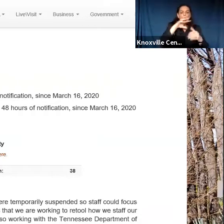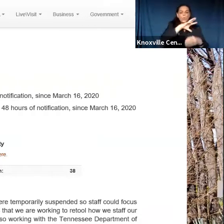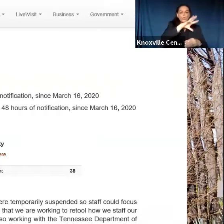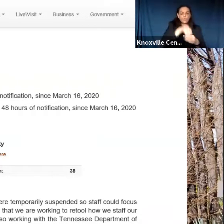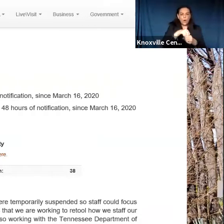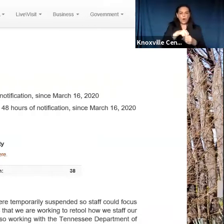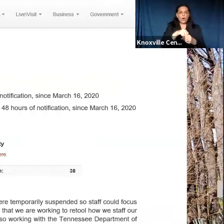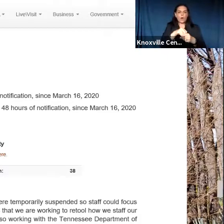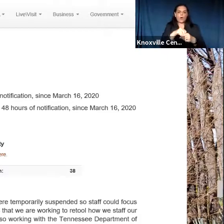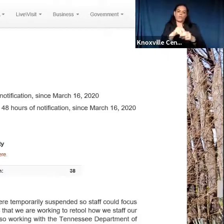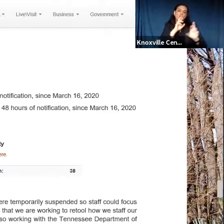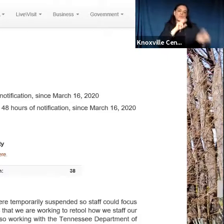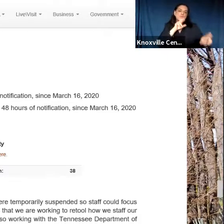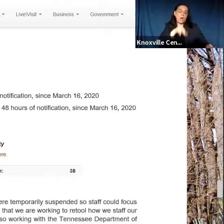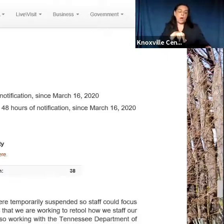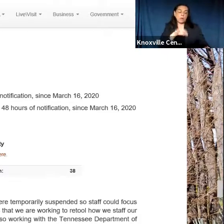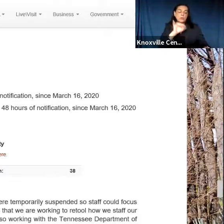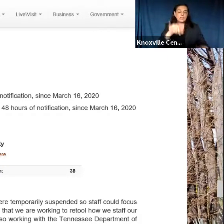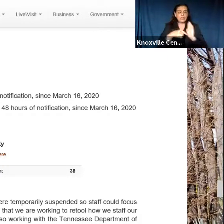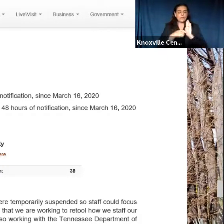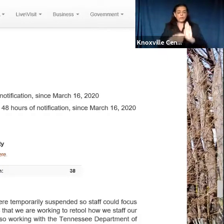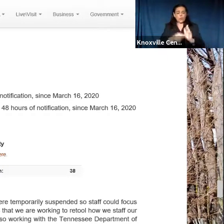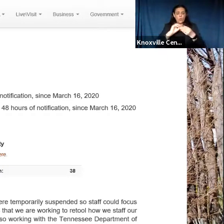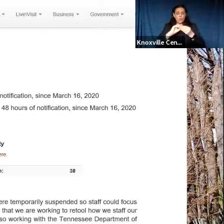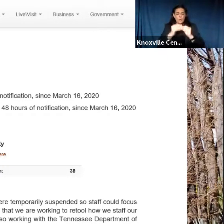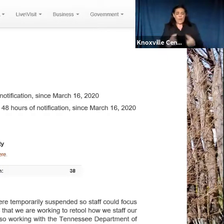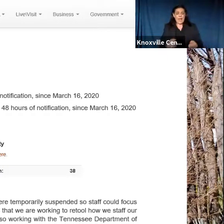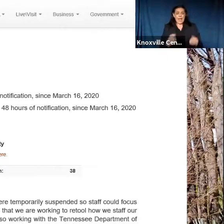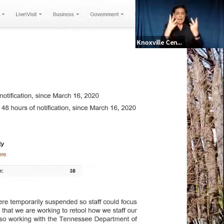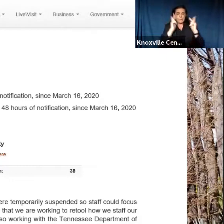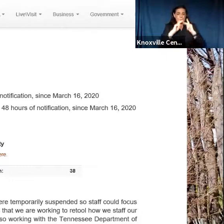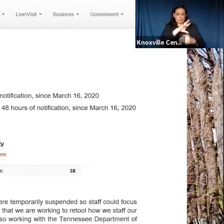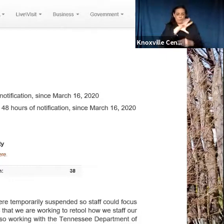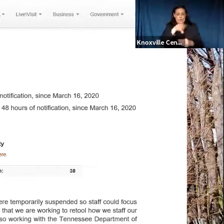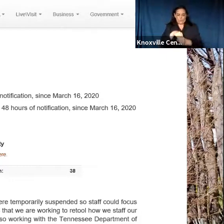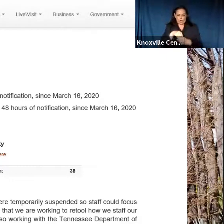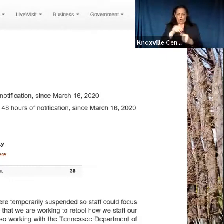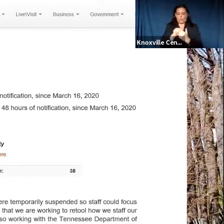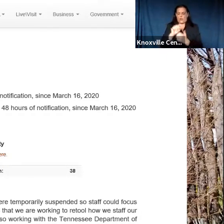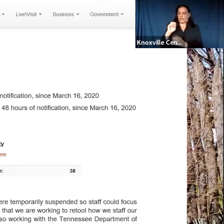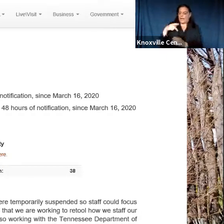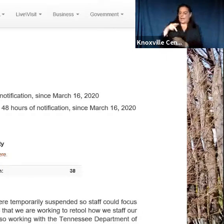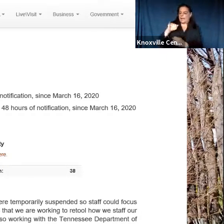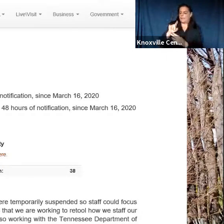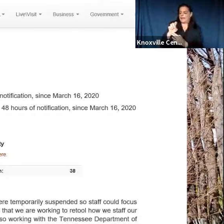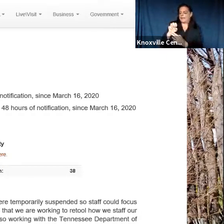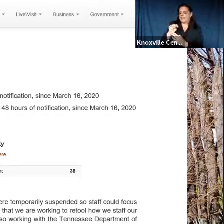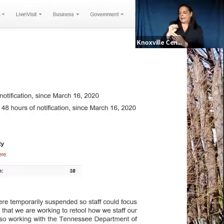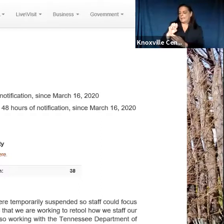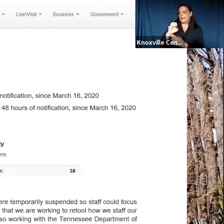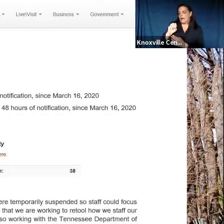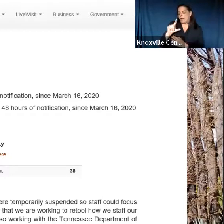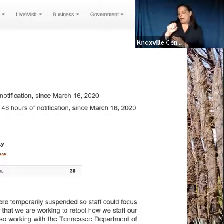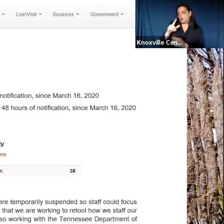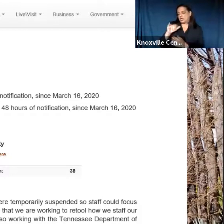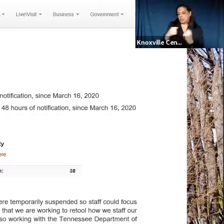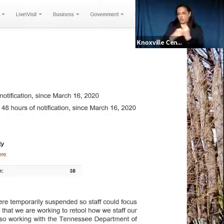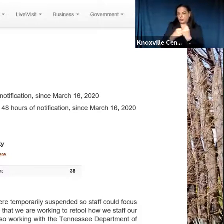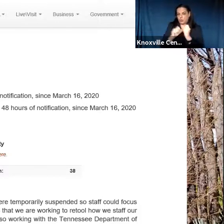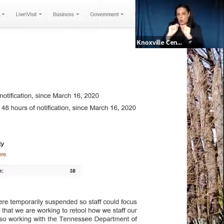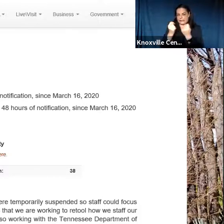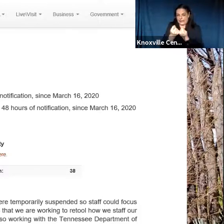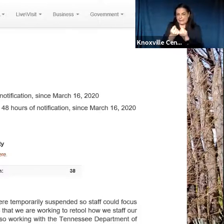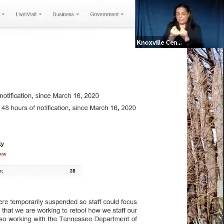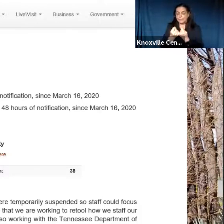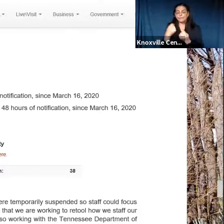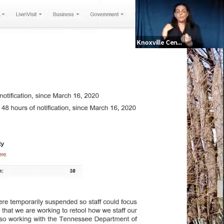response to simply show the numbers of individuals currently involved in our epidemiology support team. We are working to